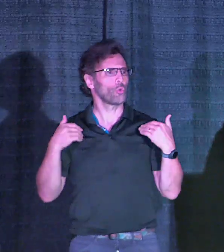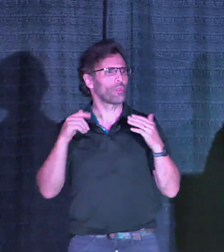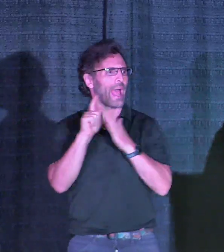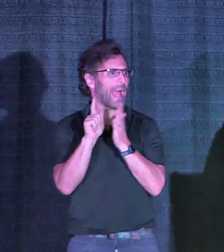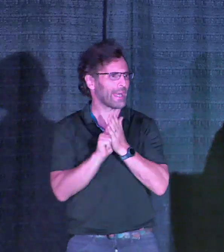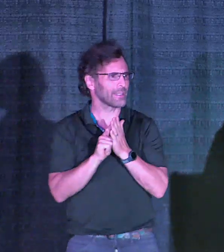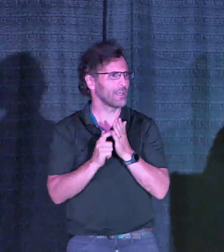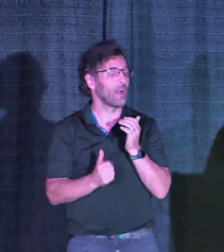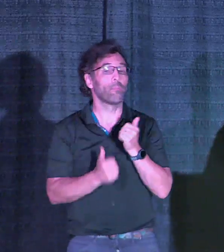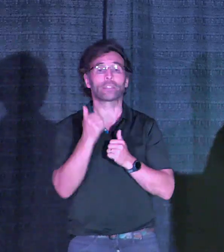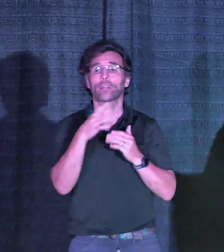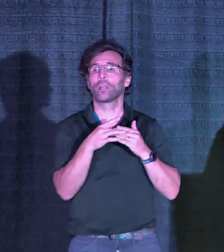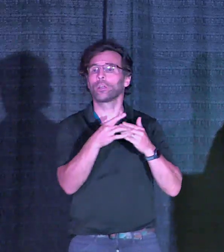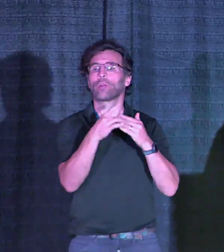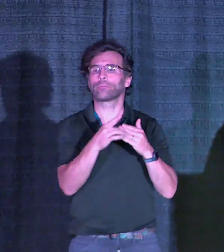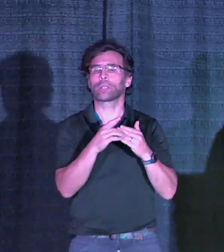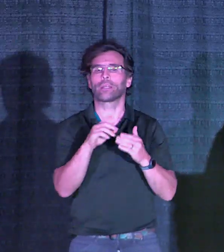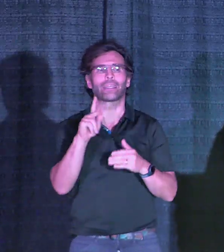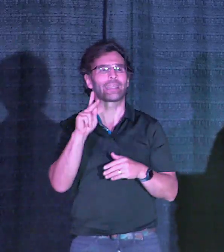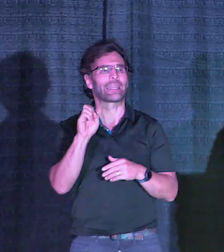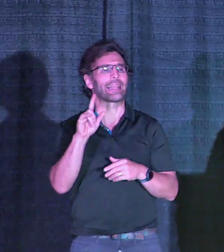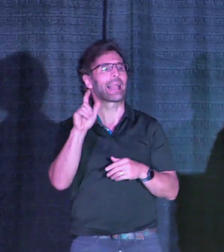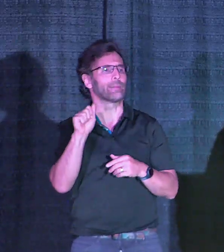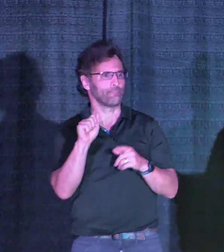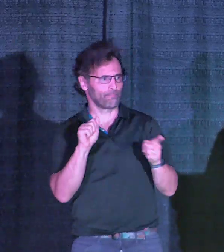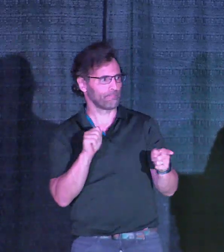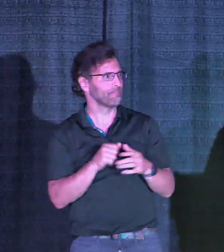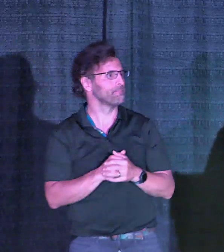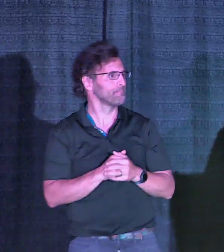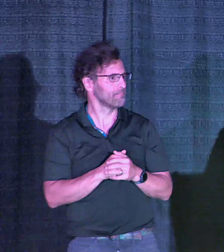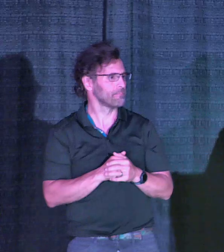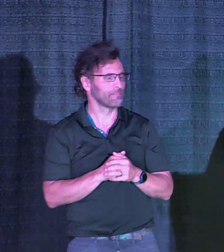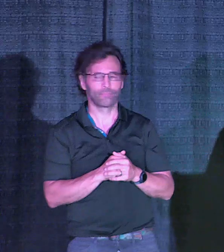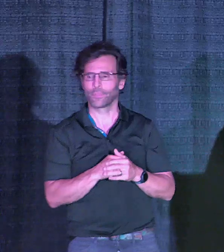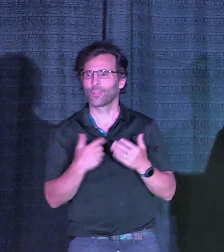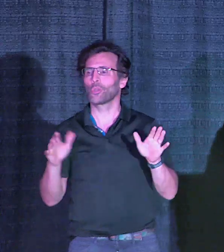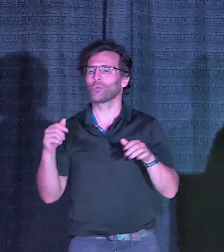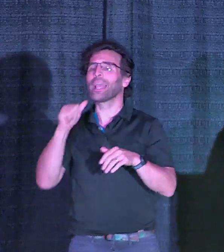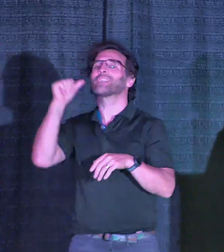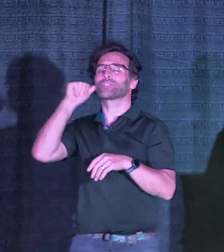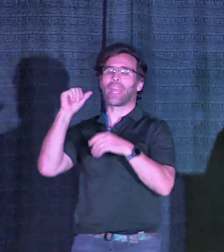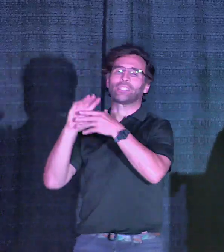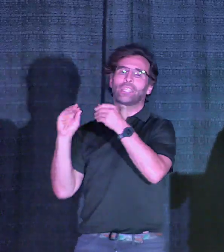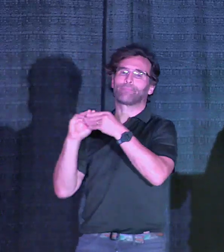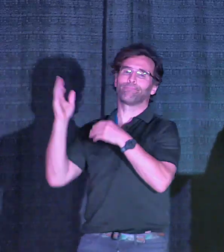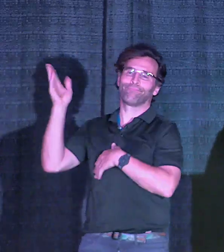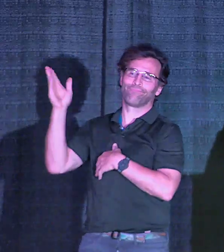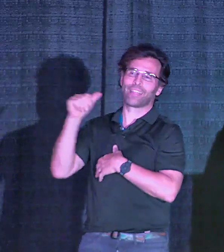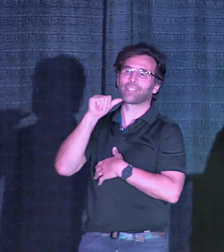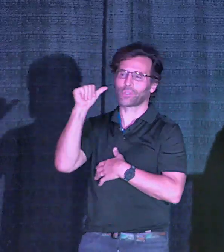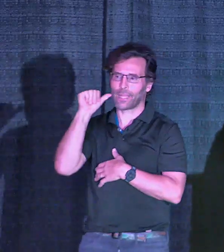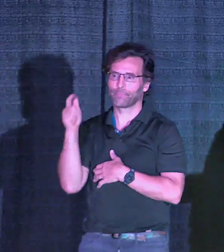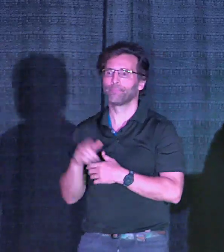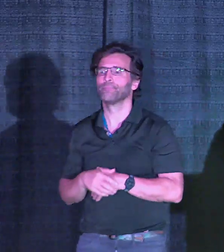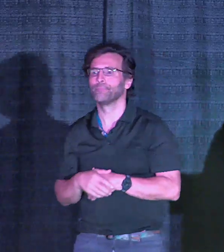work led by Representative Keeler, who you heard from yesterday.